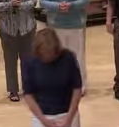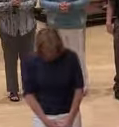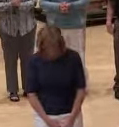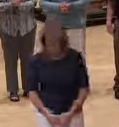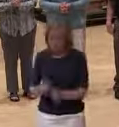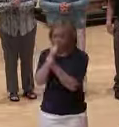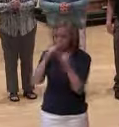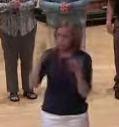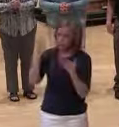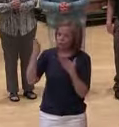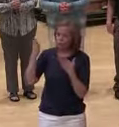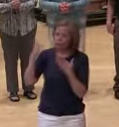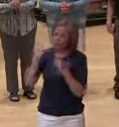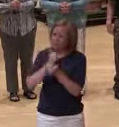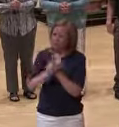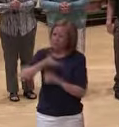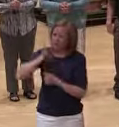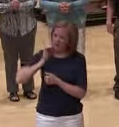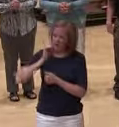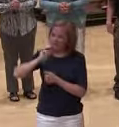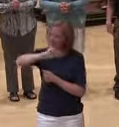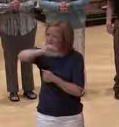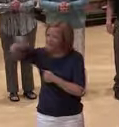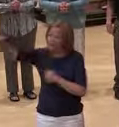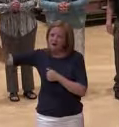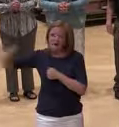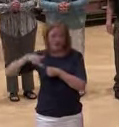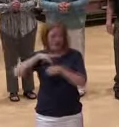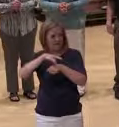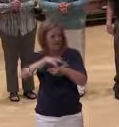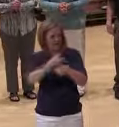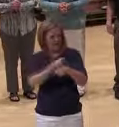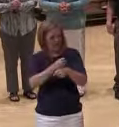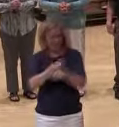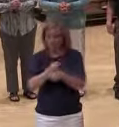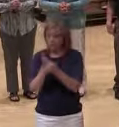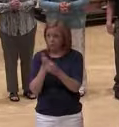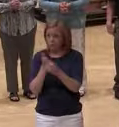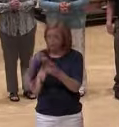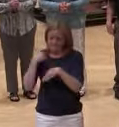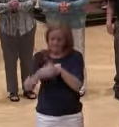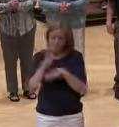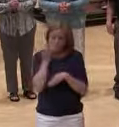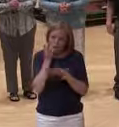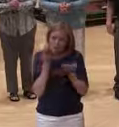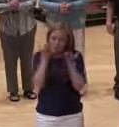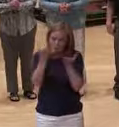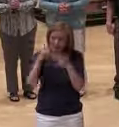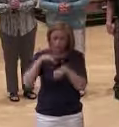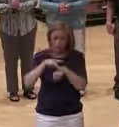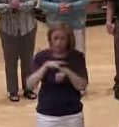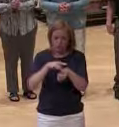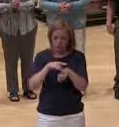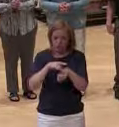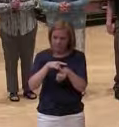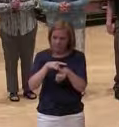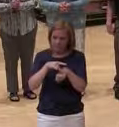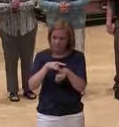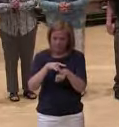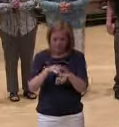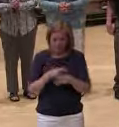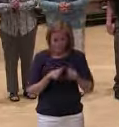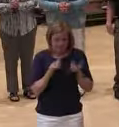Blessed are you, loving God of all creation. Through your goodness, we have this bread and wine to offer, which the earth has given, human